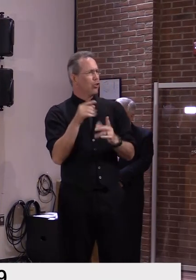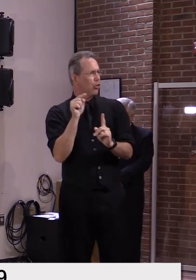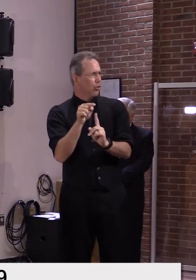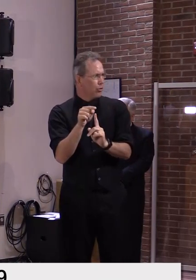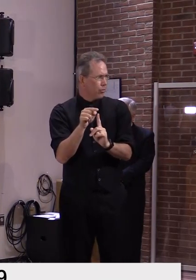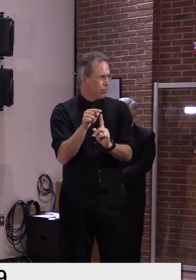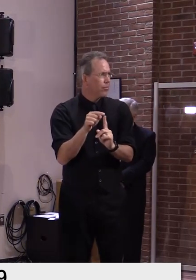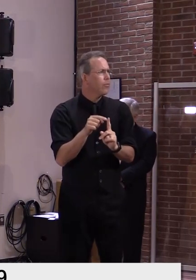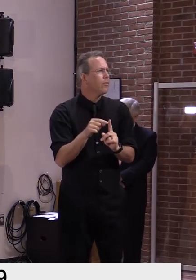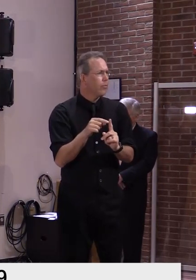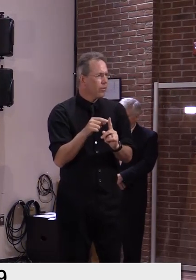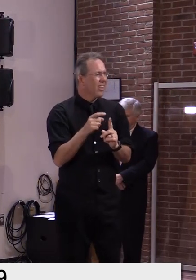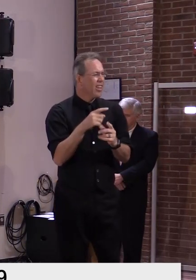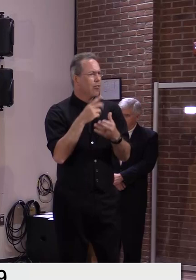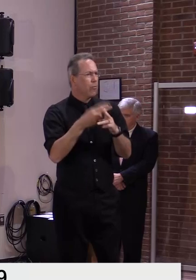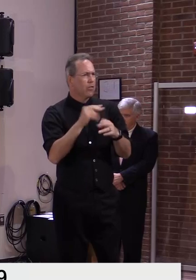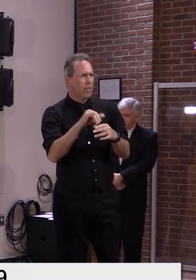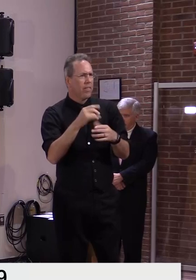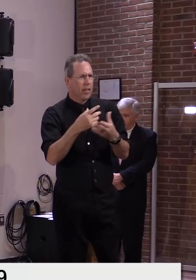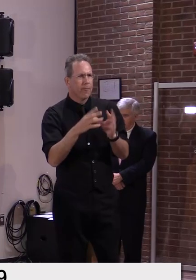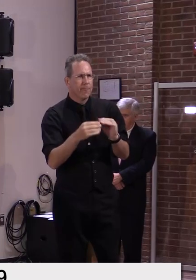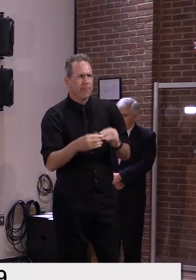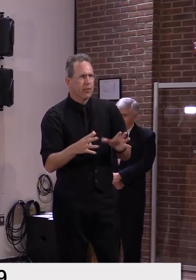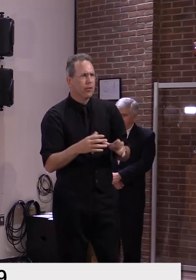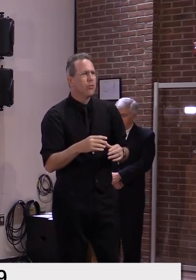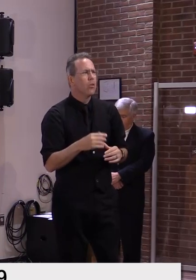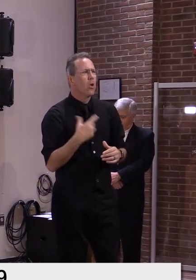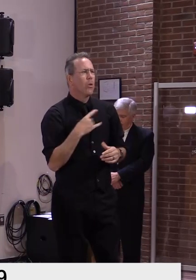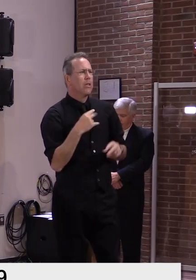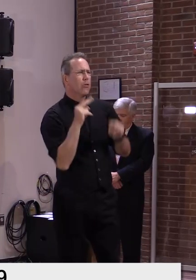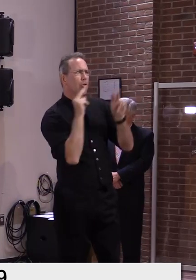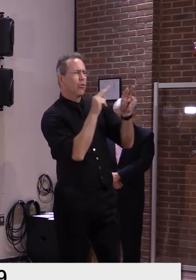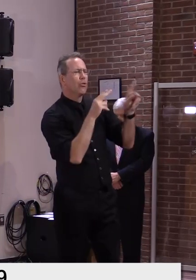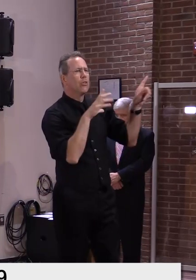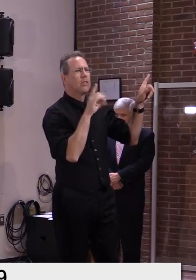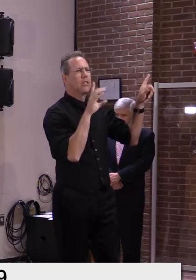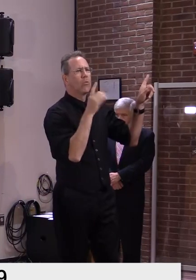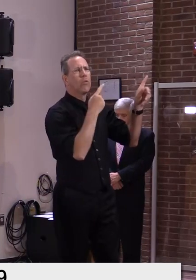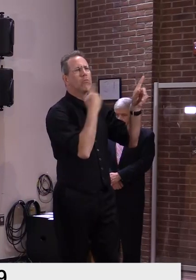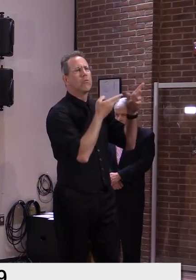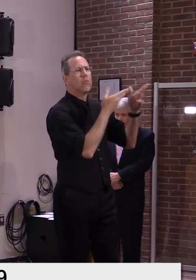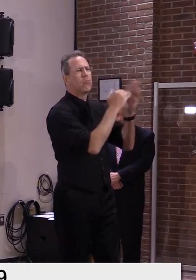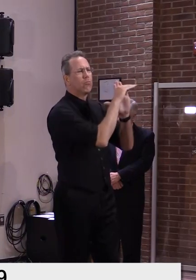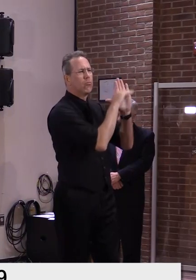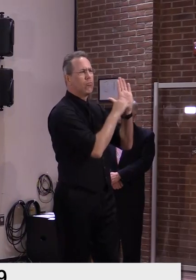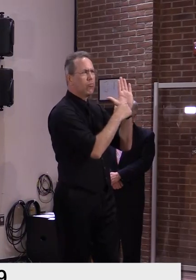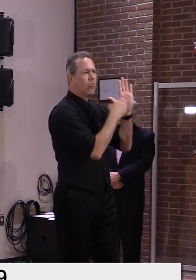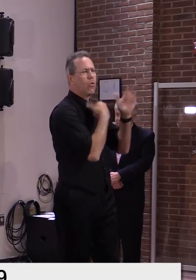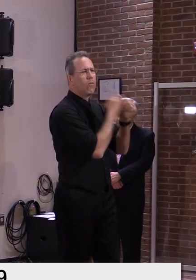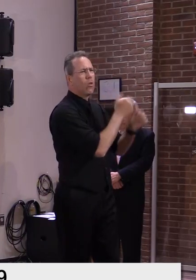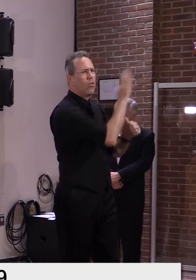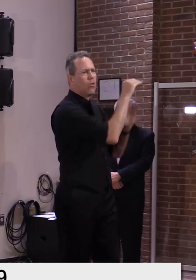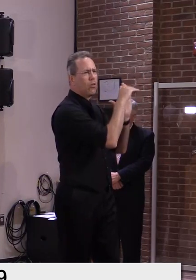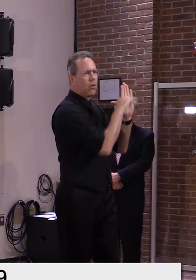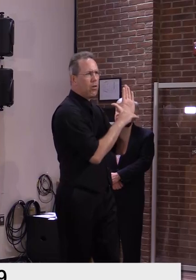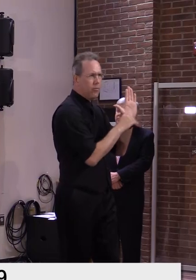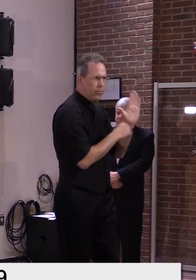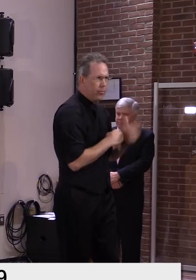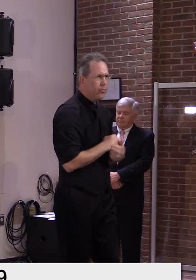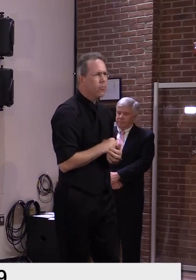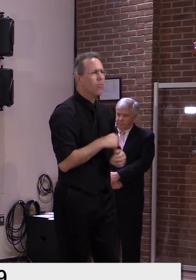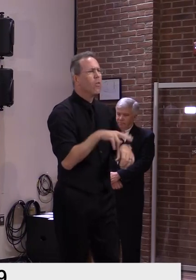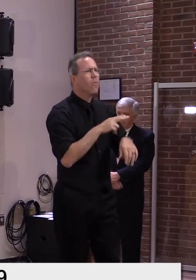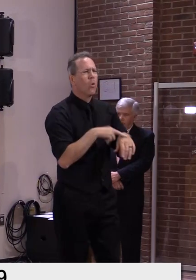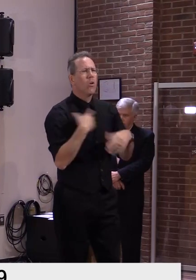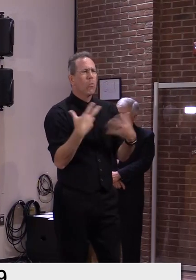So we will continue to pay attention to their guidance, but we certainly want to open back